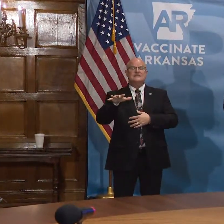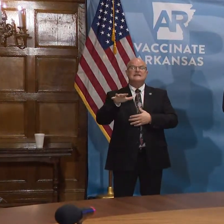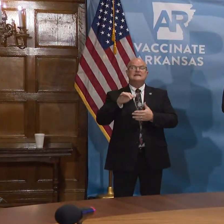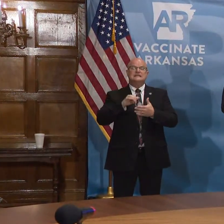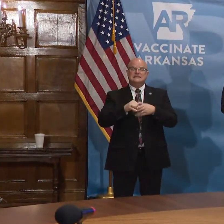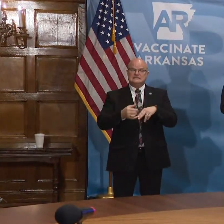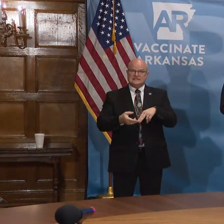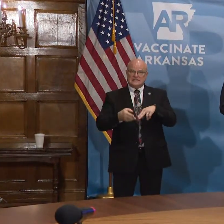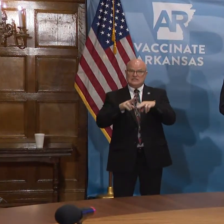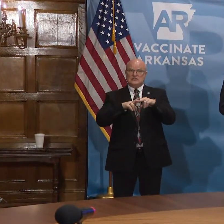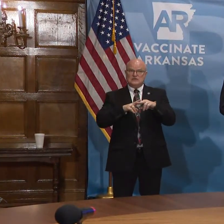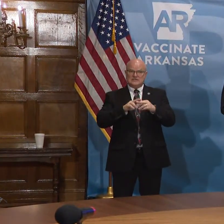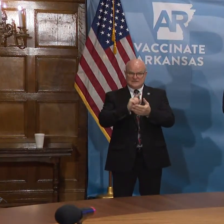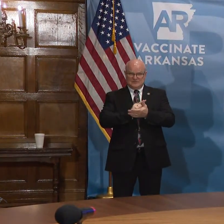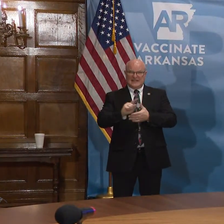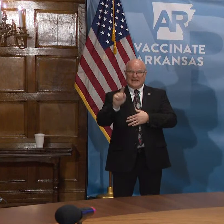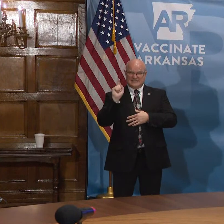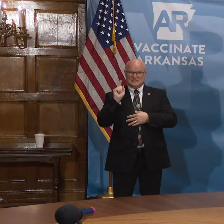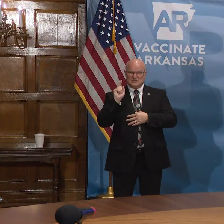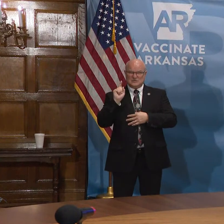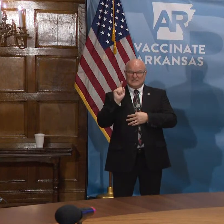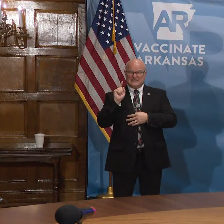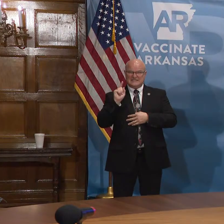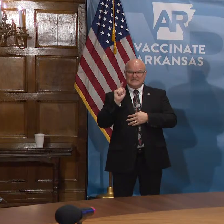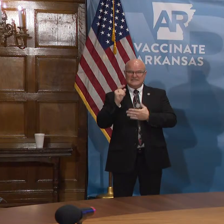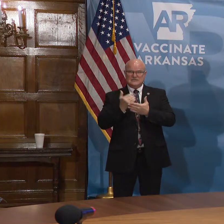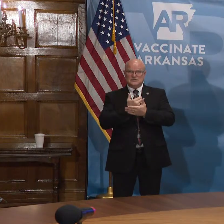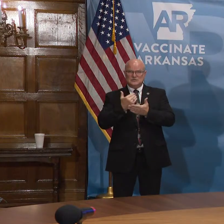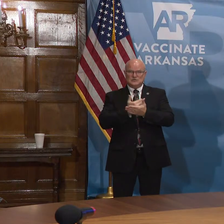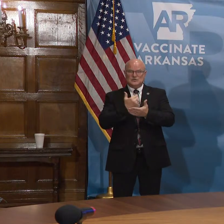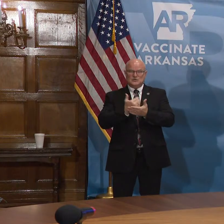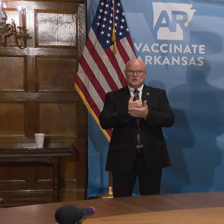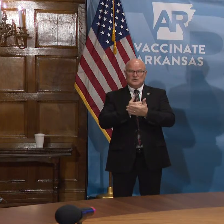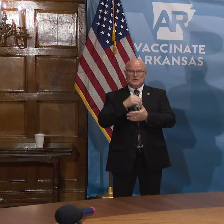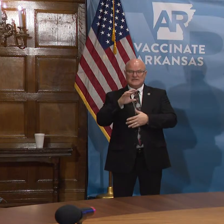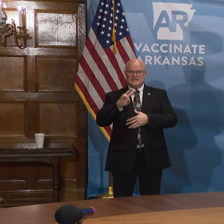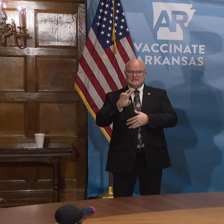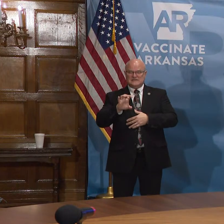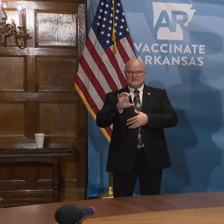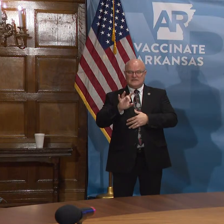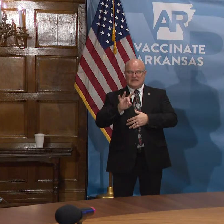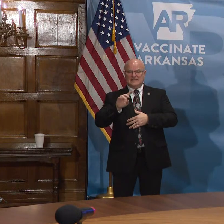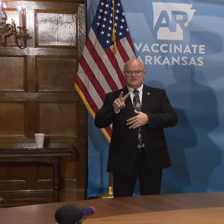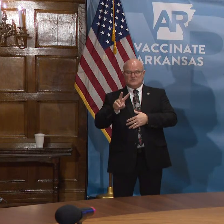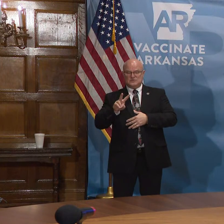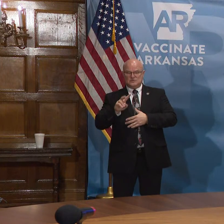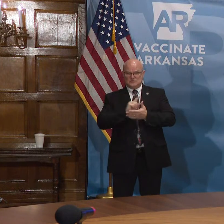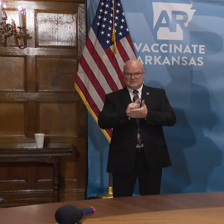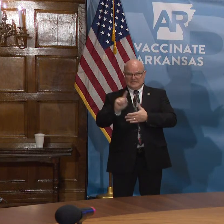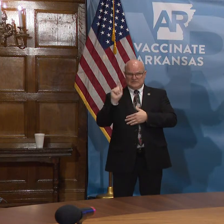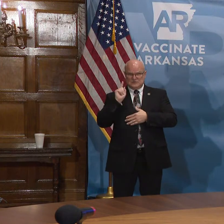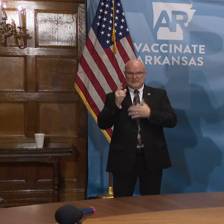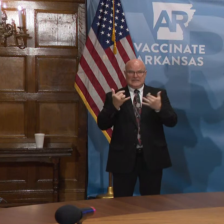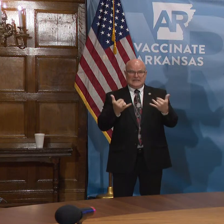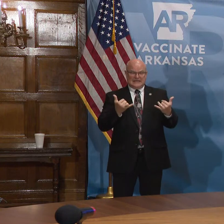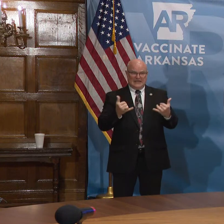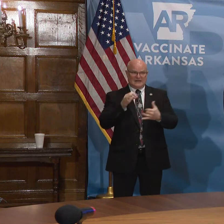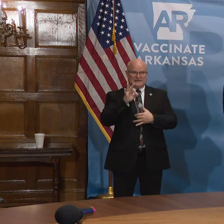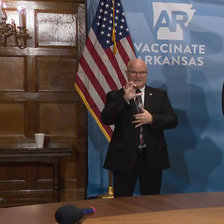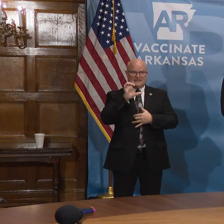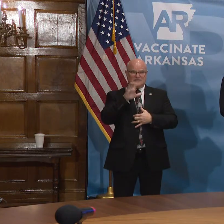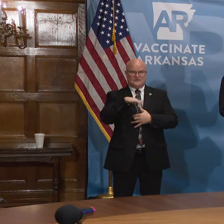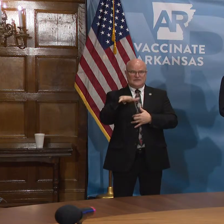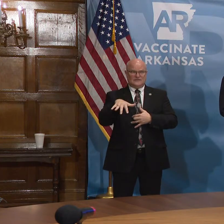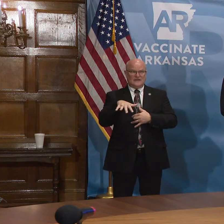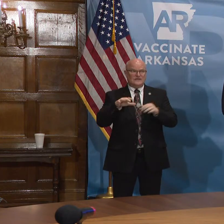an increase from last week's new case number of 782 1 week ago. You look at our